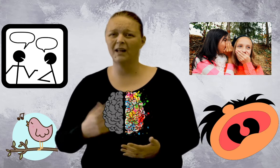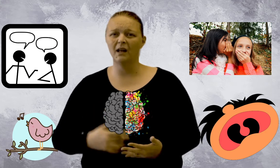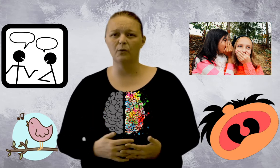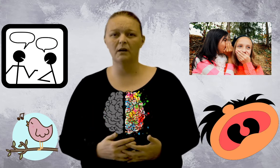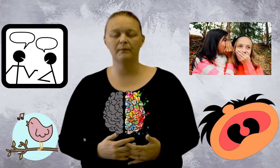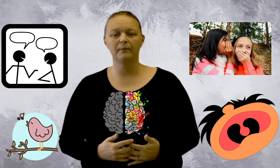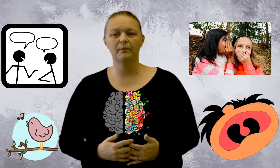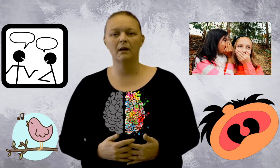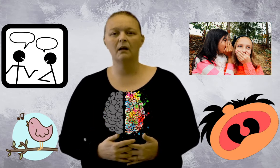another one.